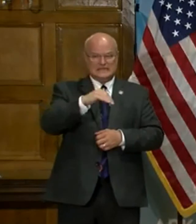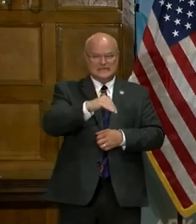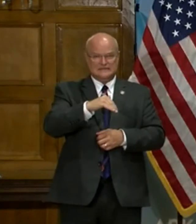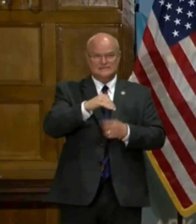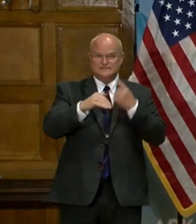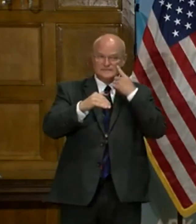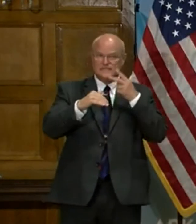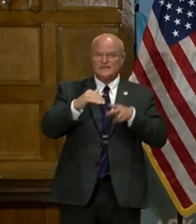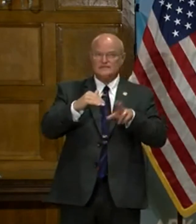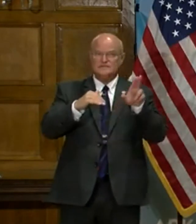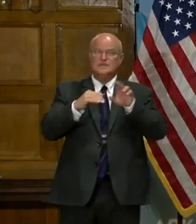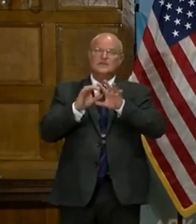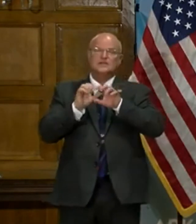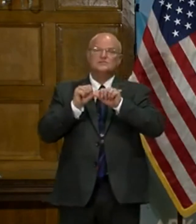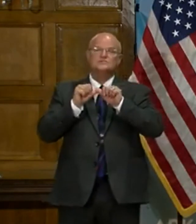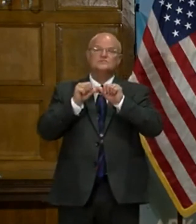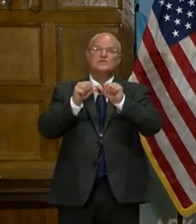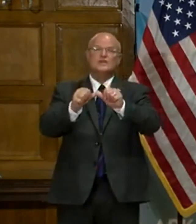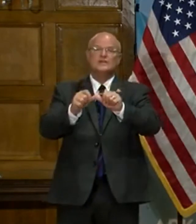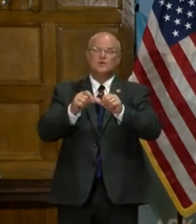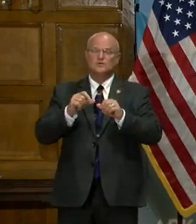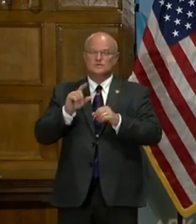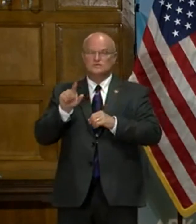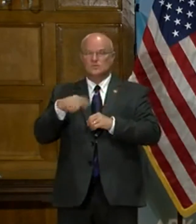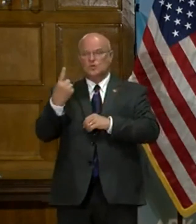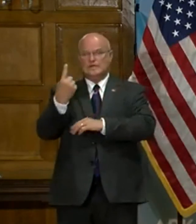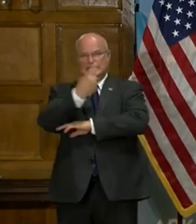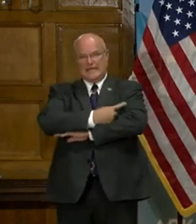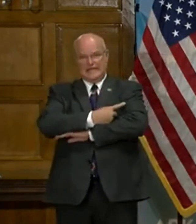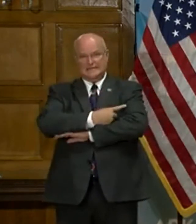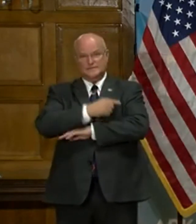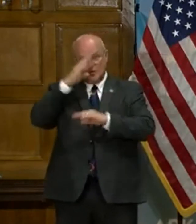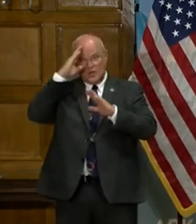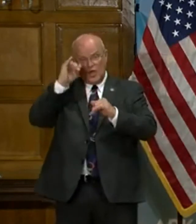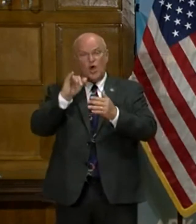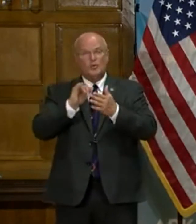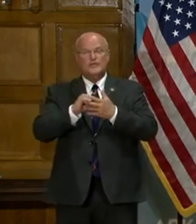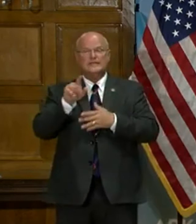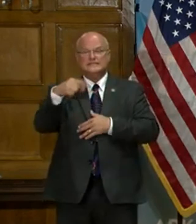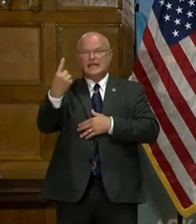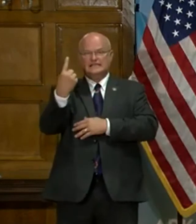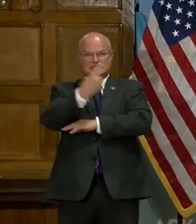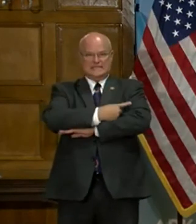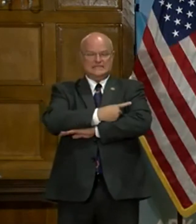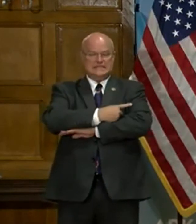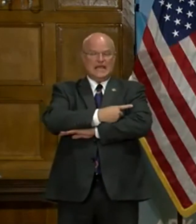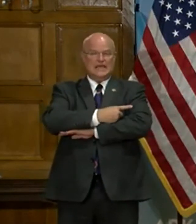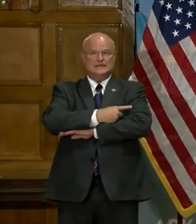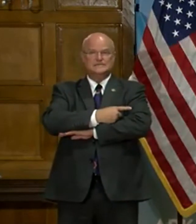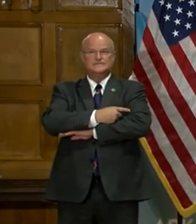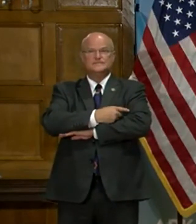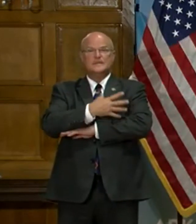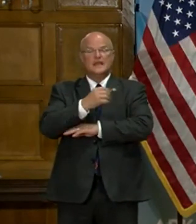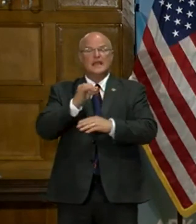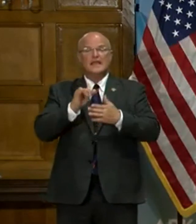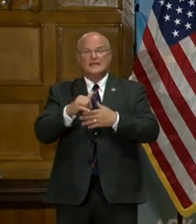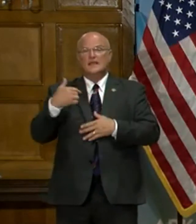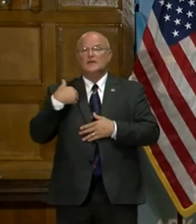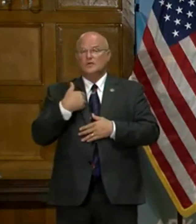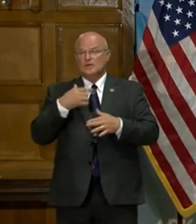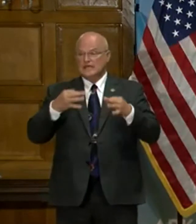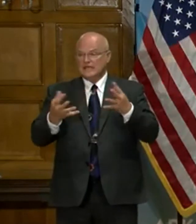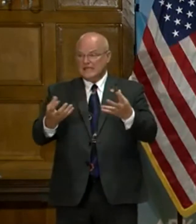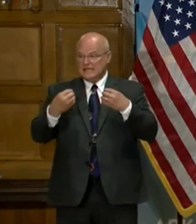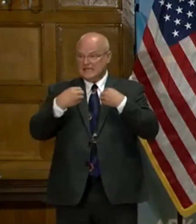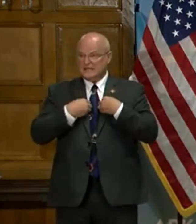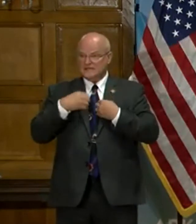We'll see whether this is a trend or whether it is an isolated day. We hope that that is an isolated day, and that